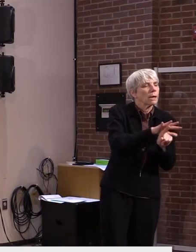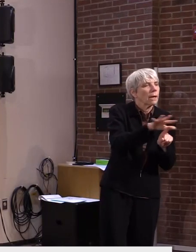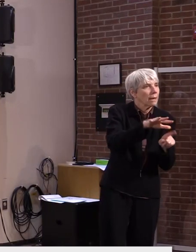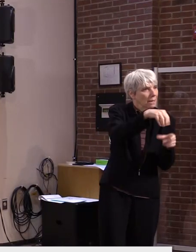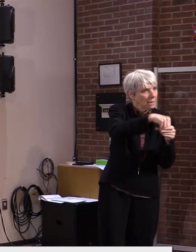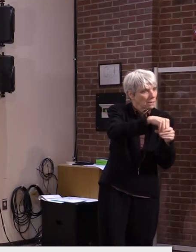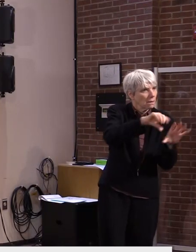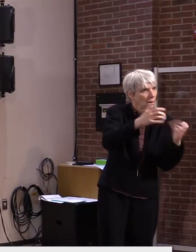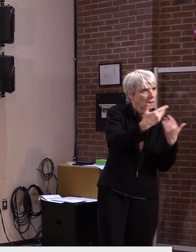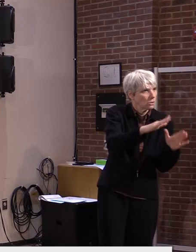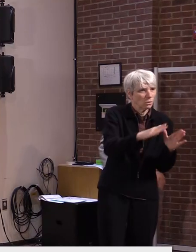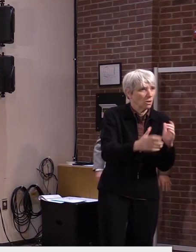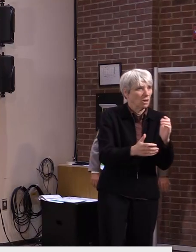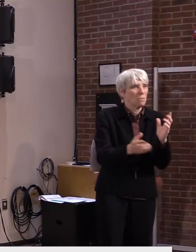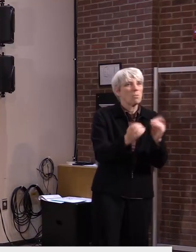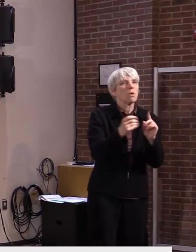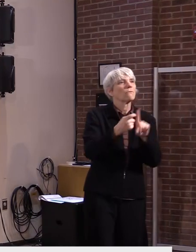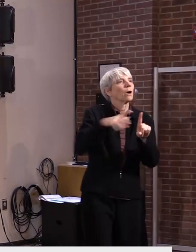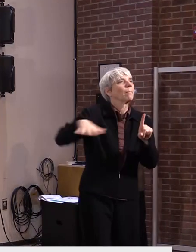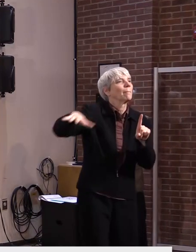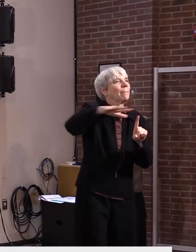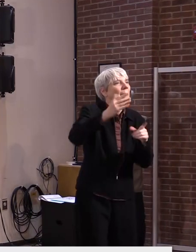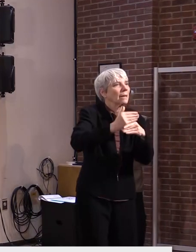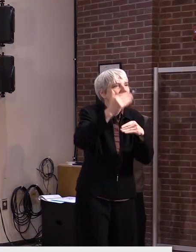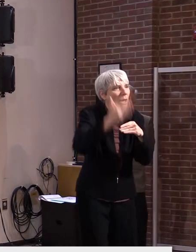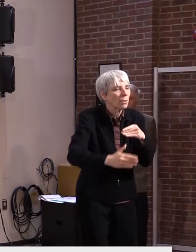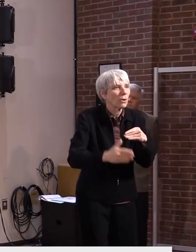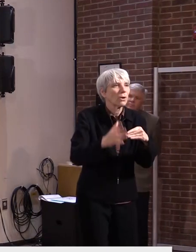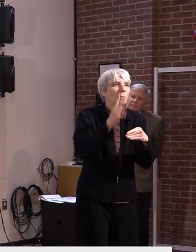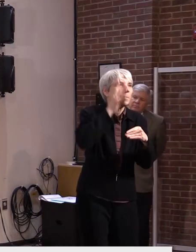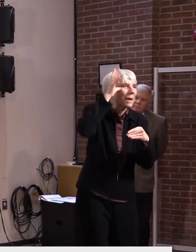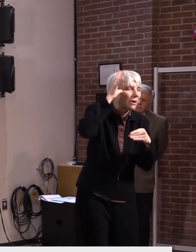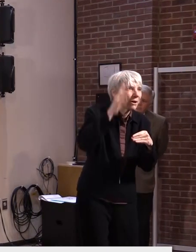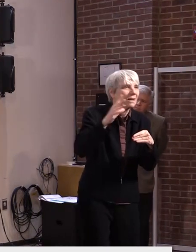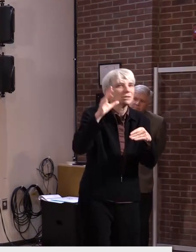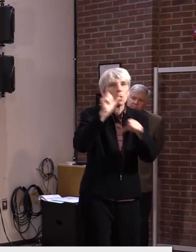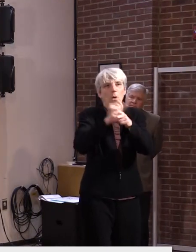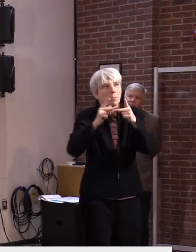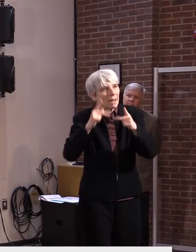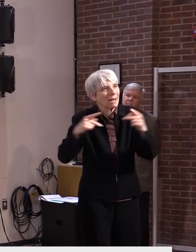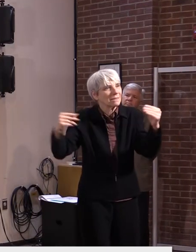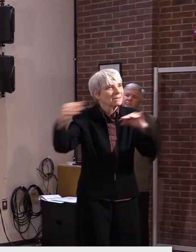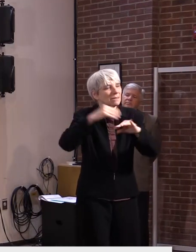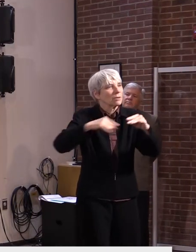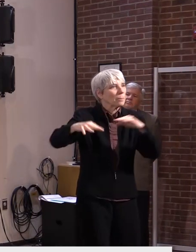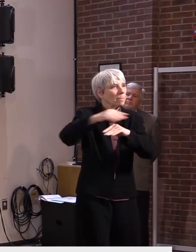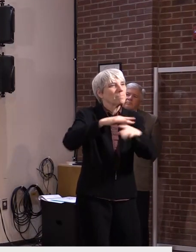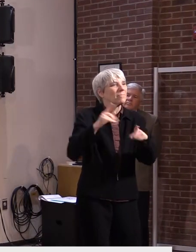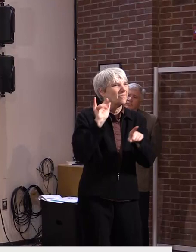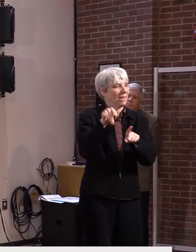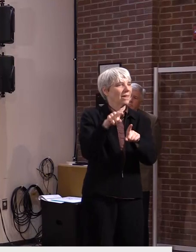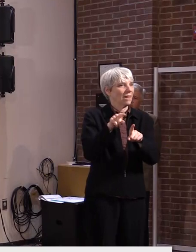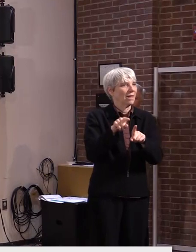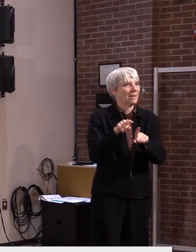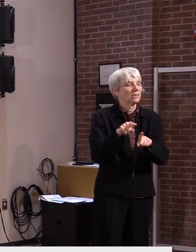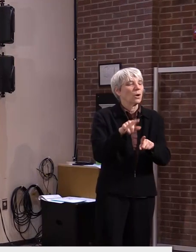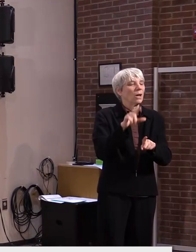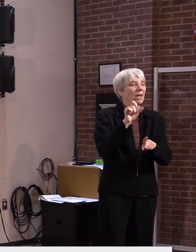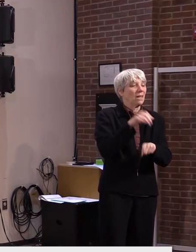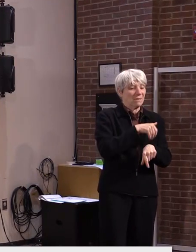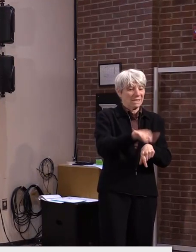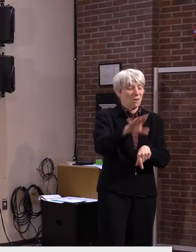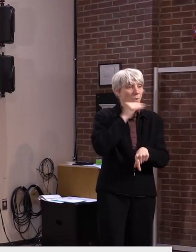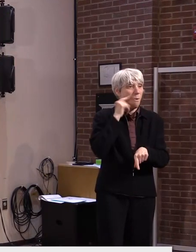So if we consider this idea of students going, in quarantine or isolation, being sent back out into the locations that they obtained the virus, that